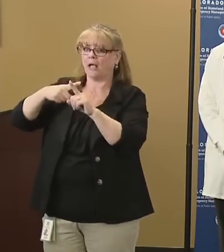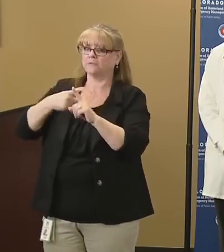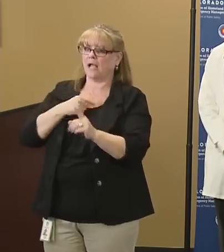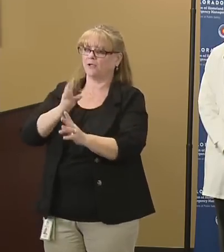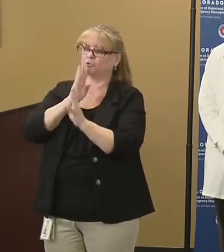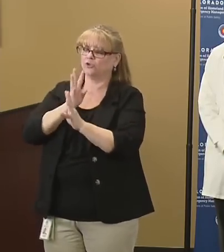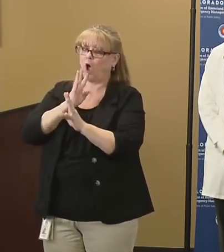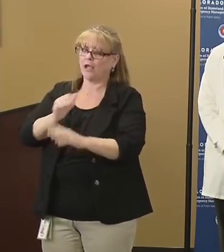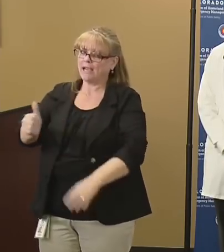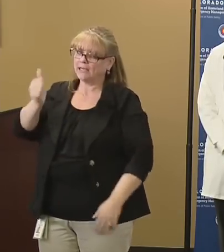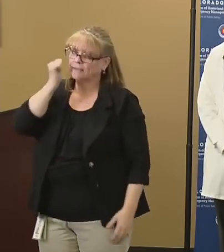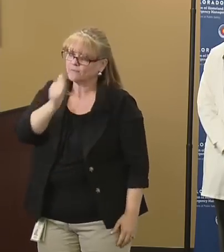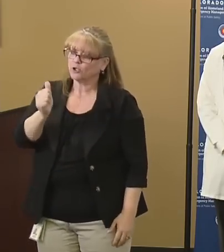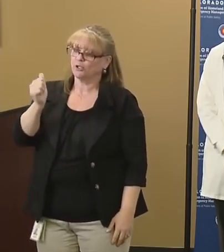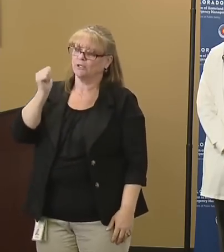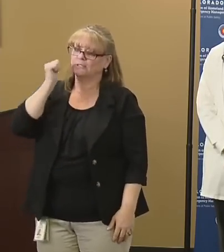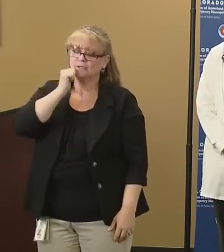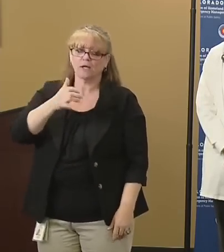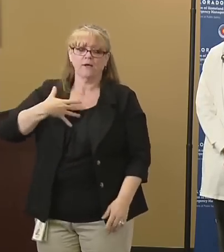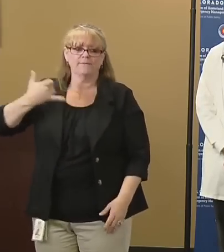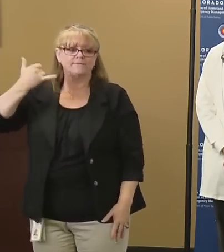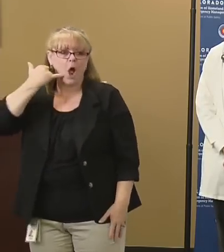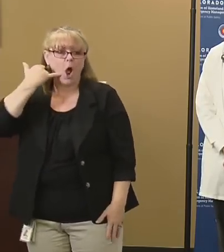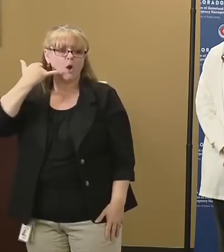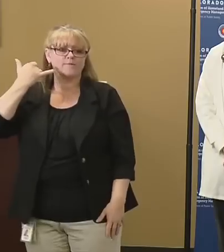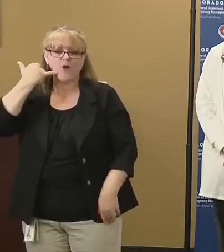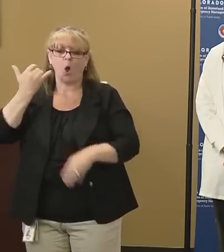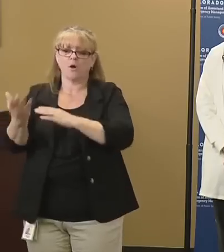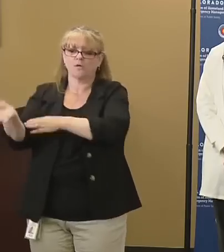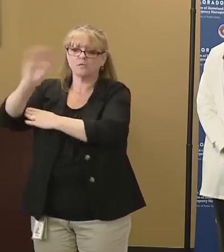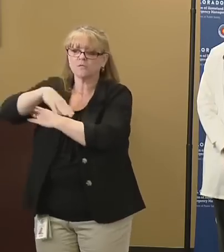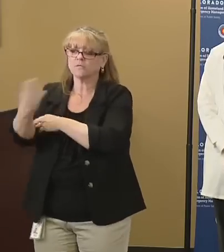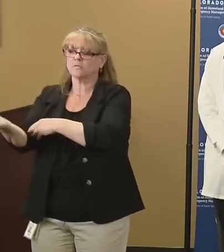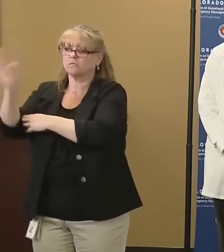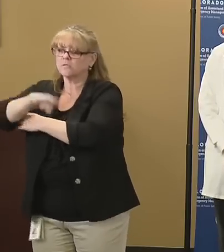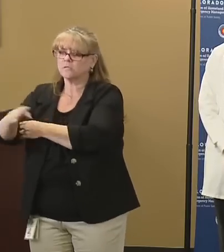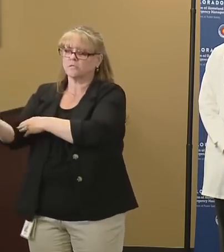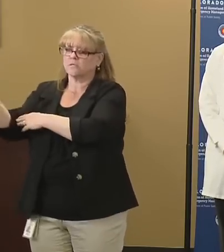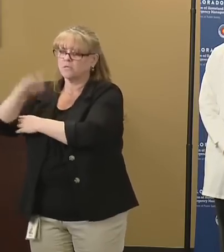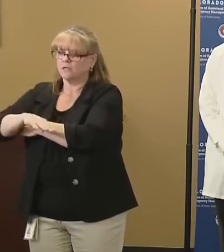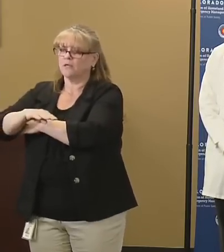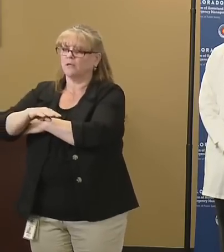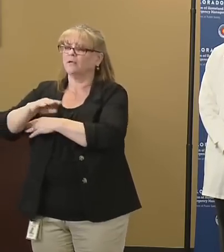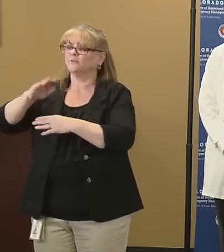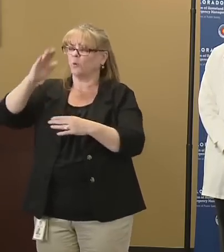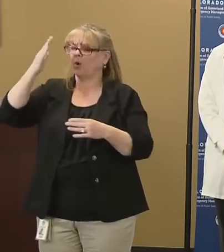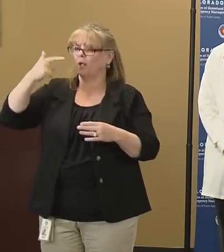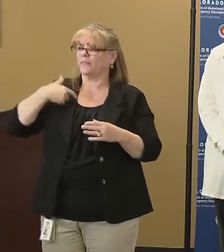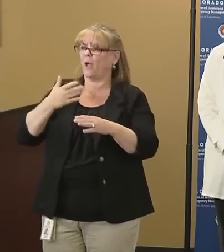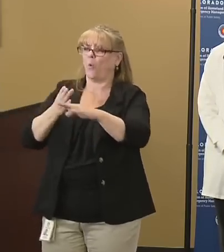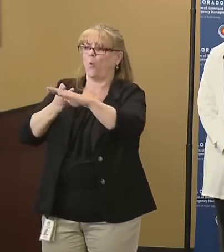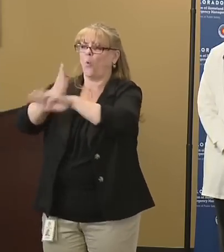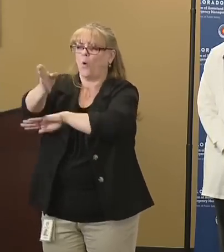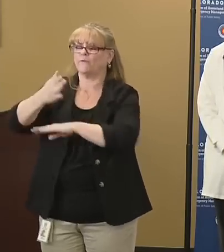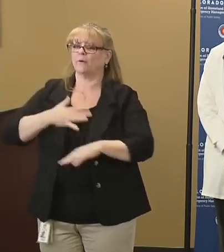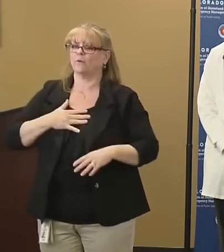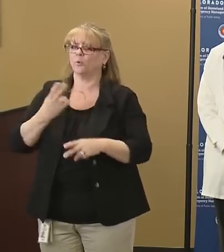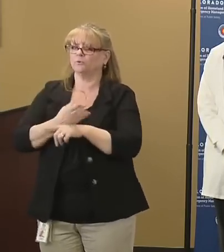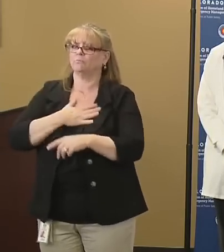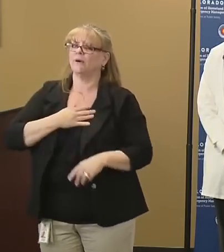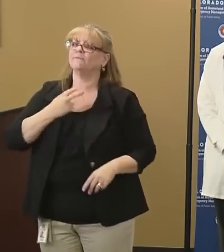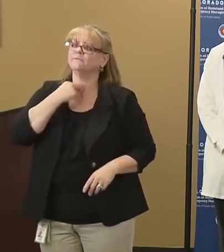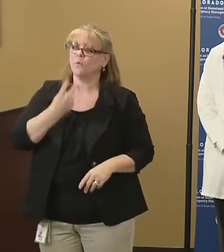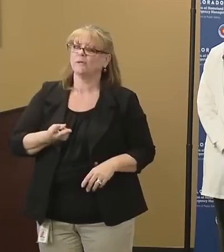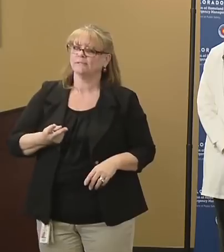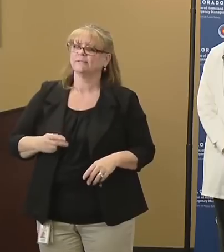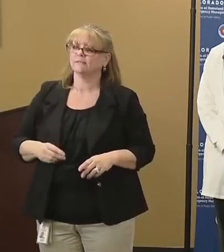little bit tired, but it's not a sign of illness. It's just simply using it too much. So we took every step possible for reducing visitation,